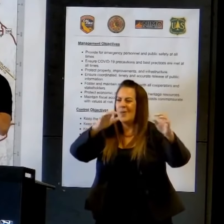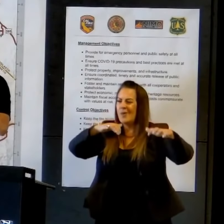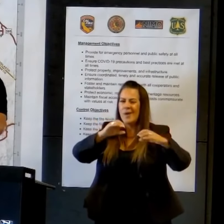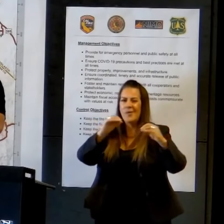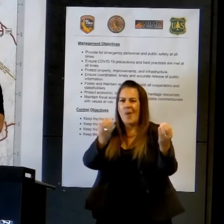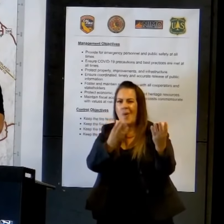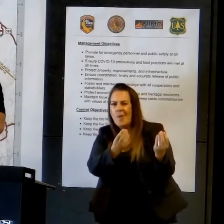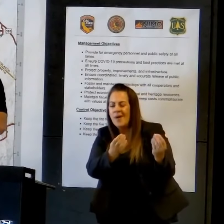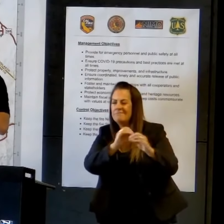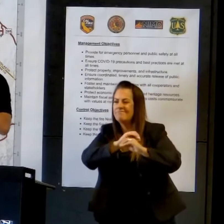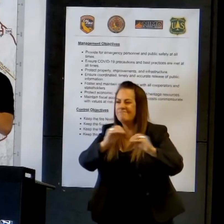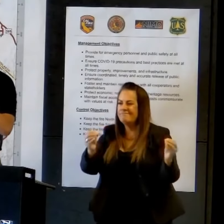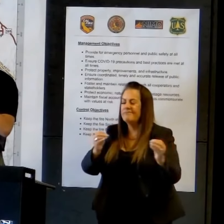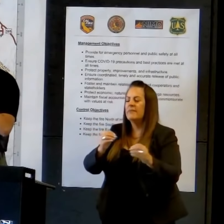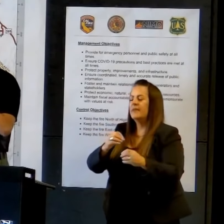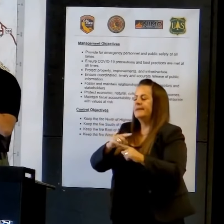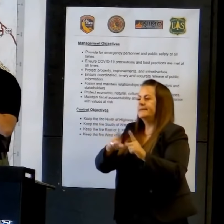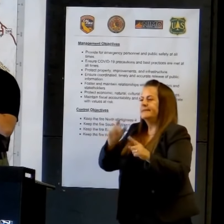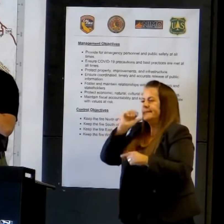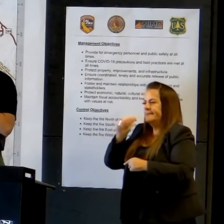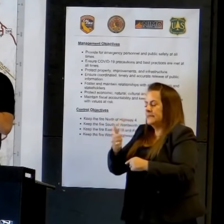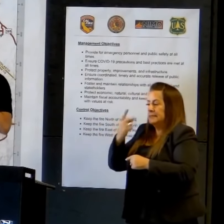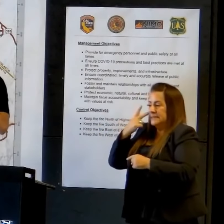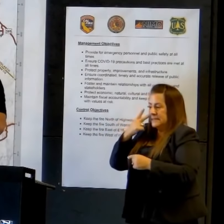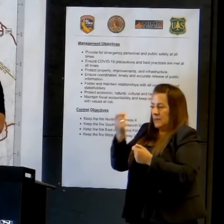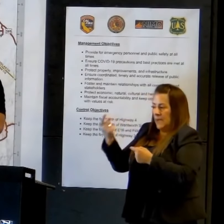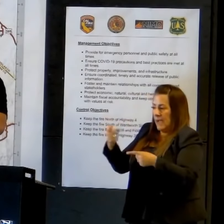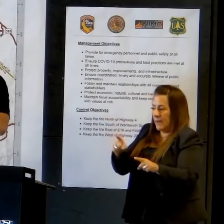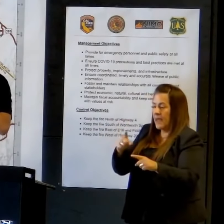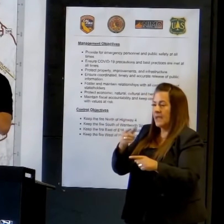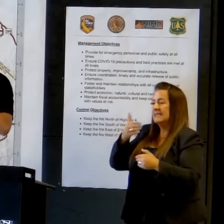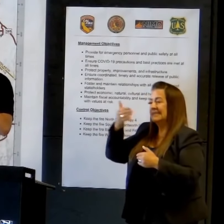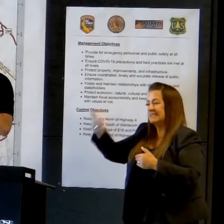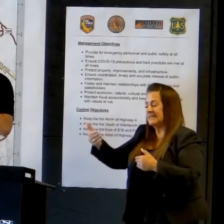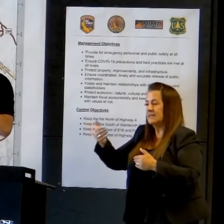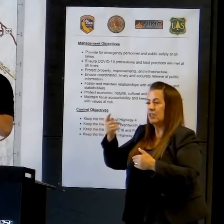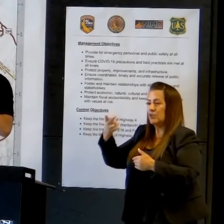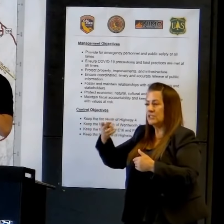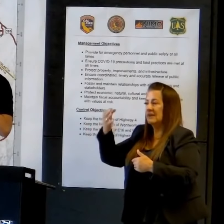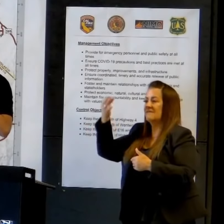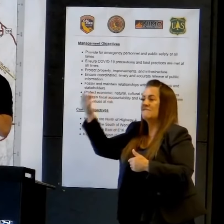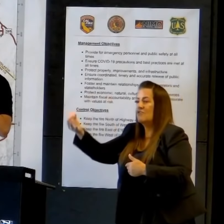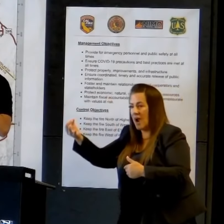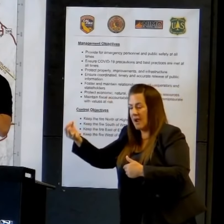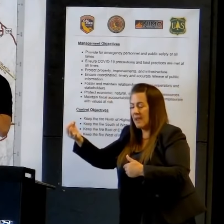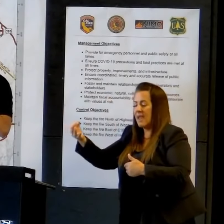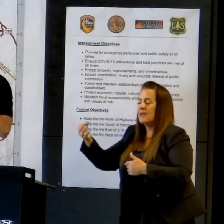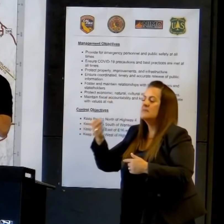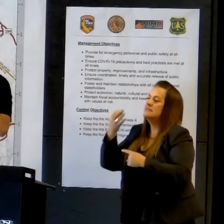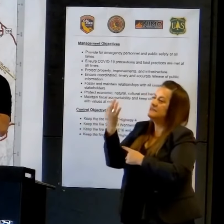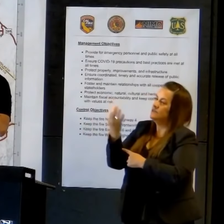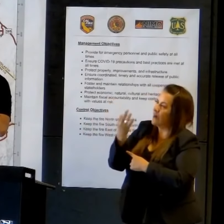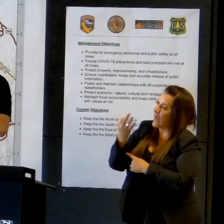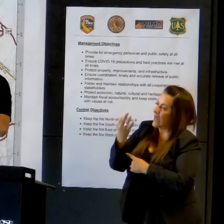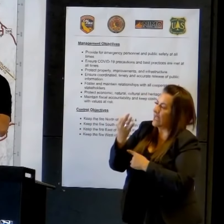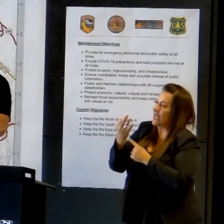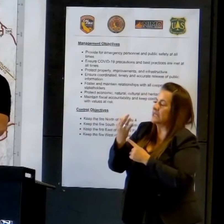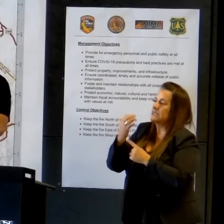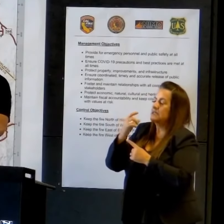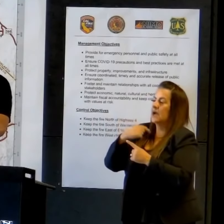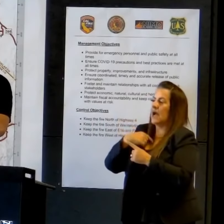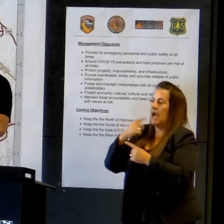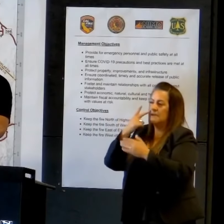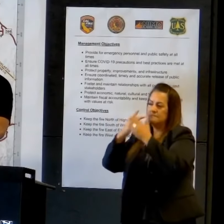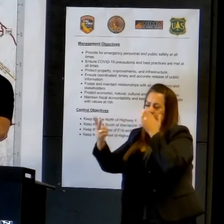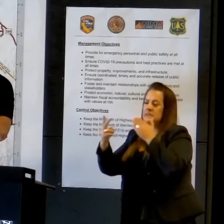have the wind tomorrow. And getting into Friday, the winds get even lighter. Friday is a very, very light wind